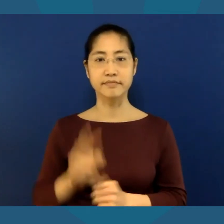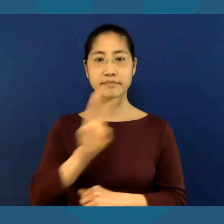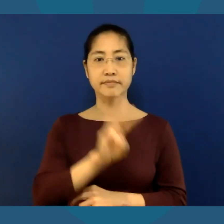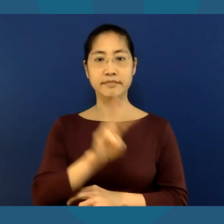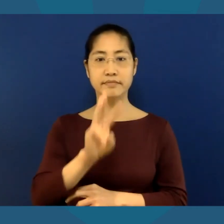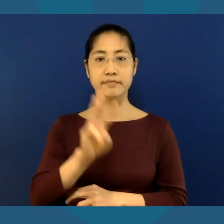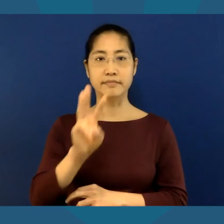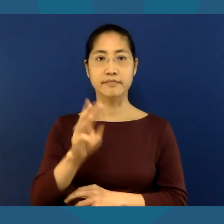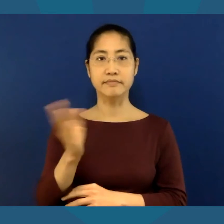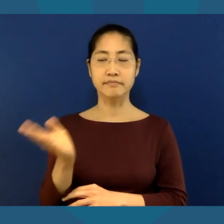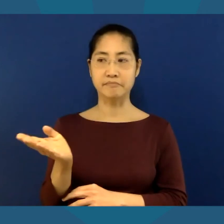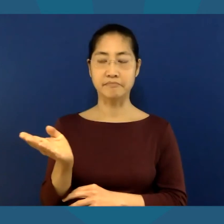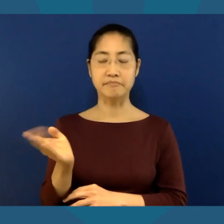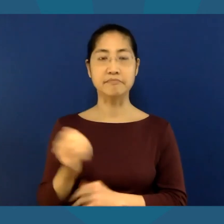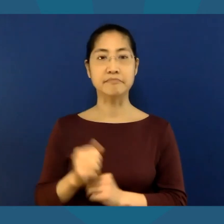participating.